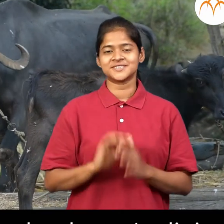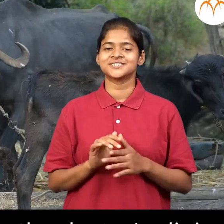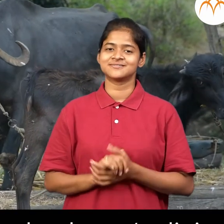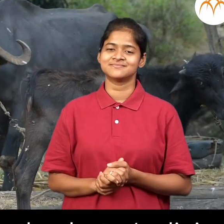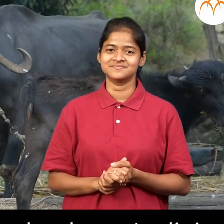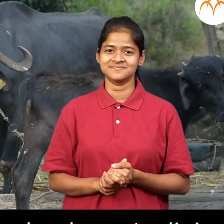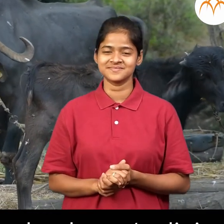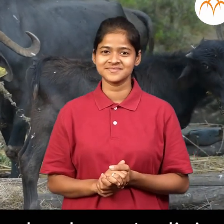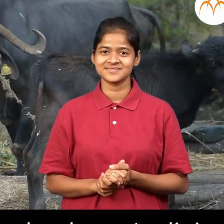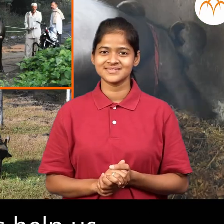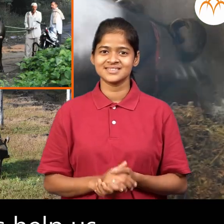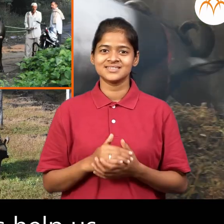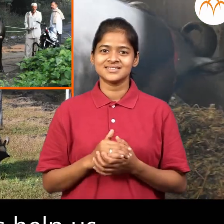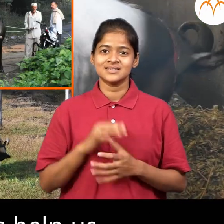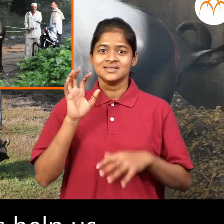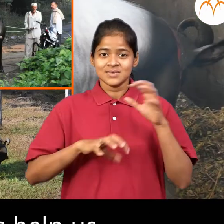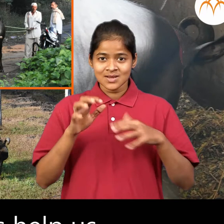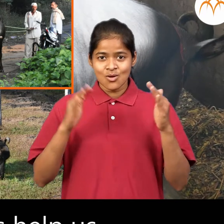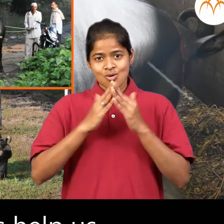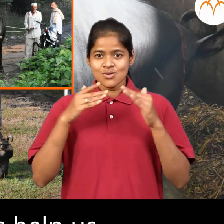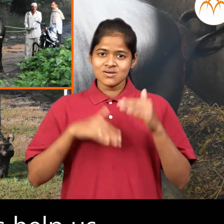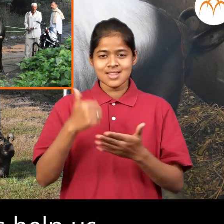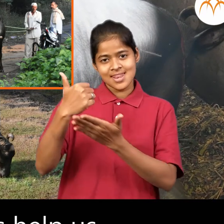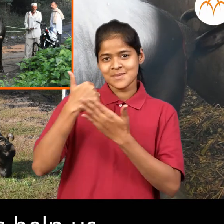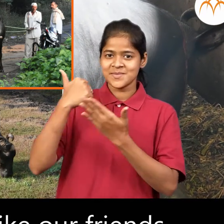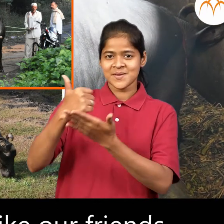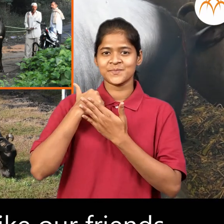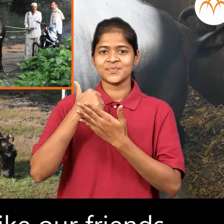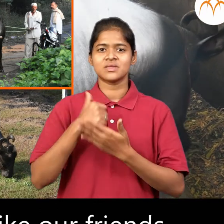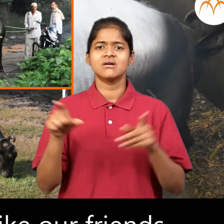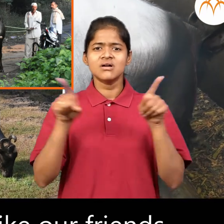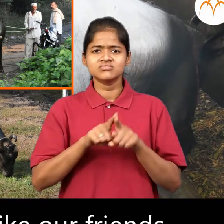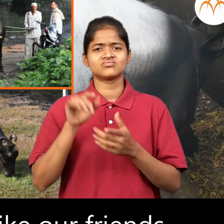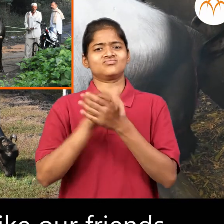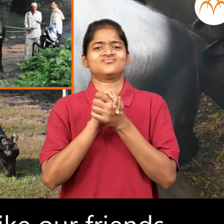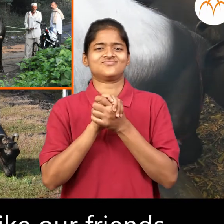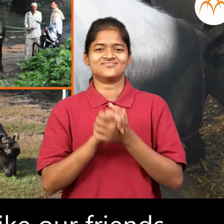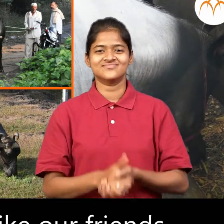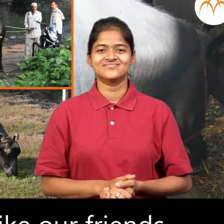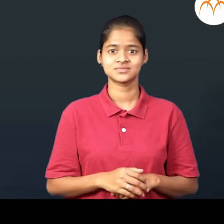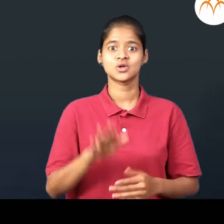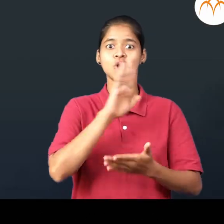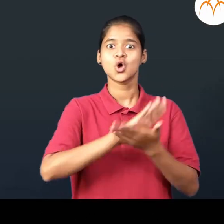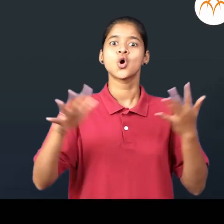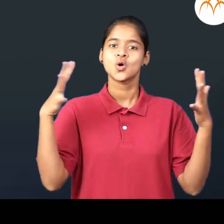the doctor's clinic. Pit animals help us. Pit animals are like our friends. Activity.